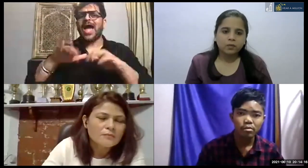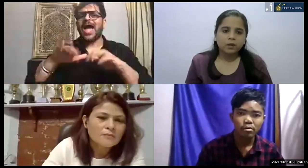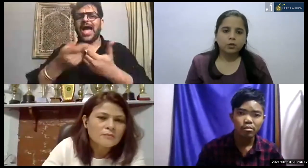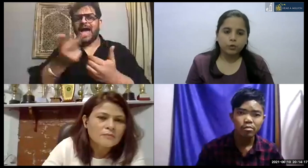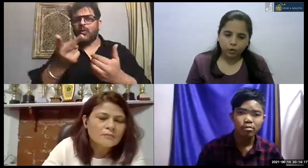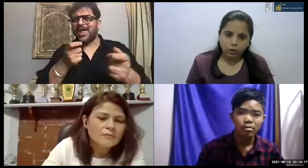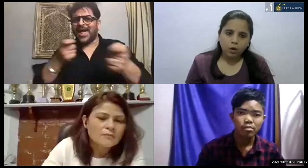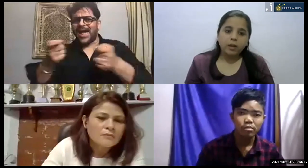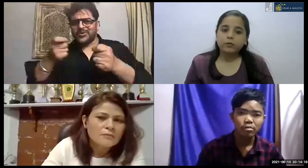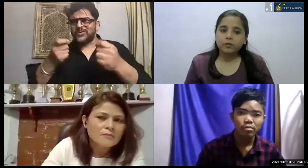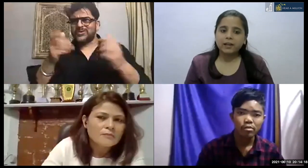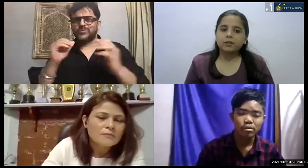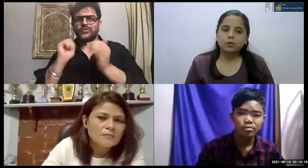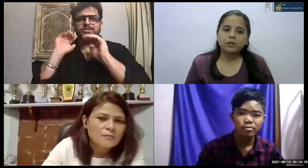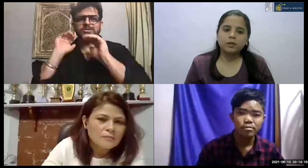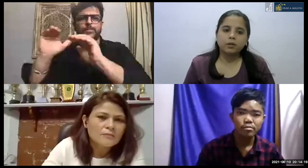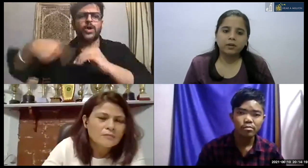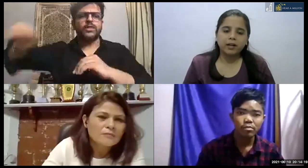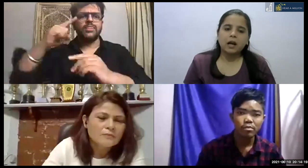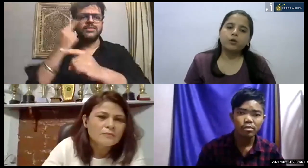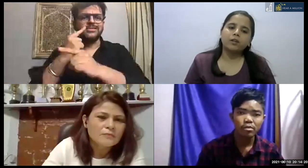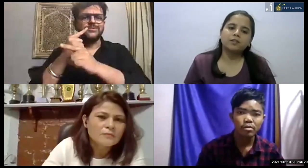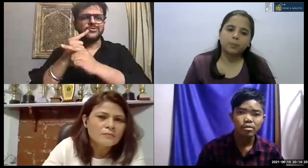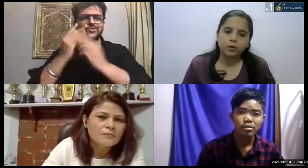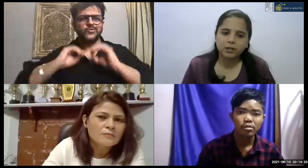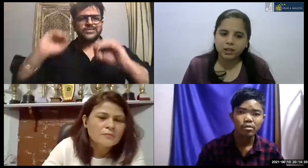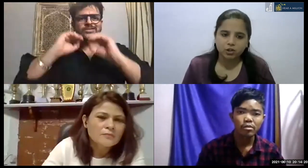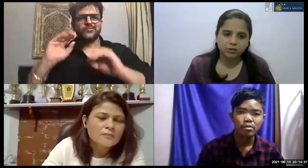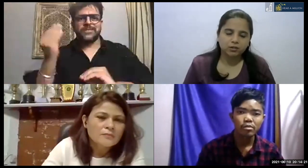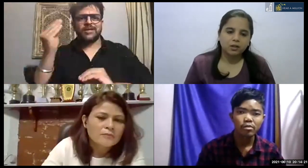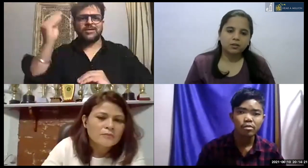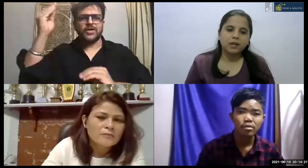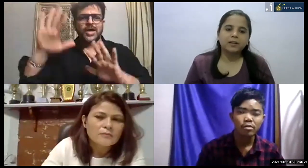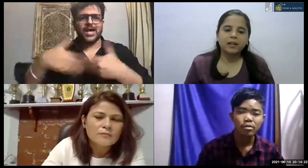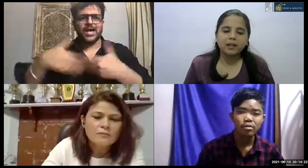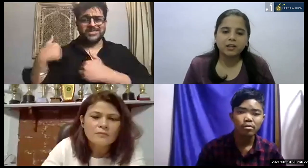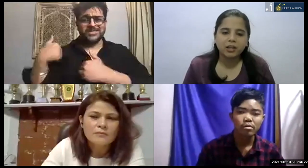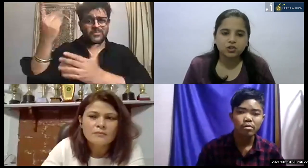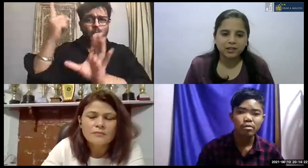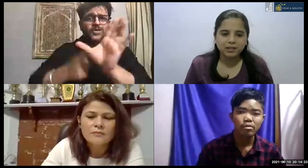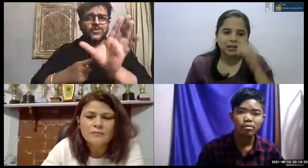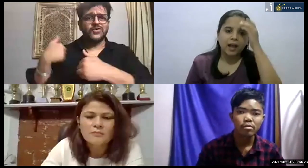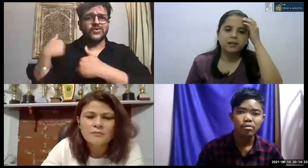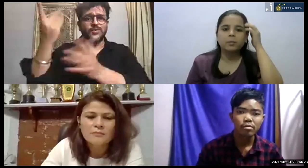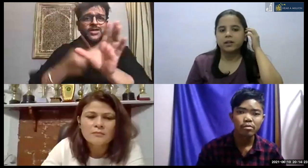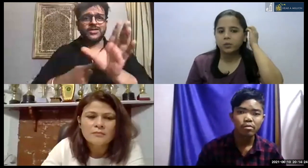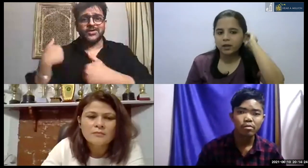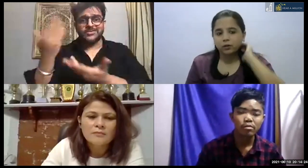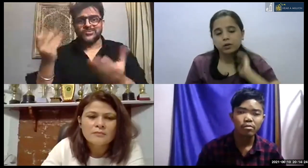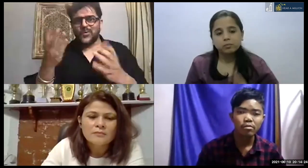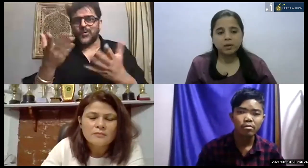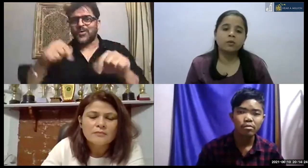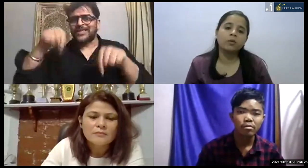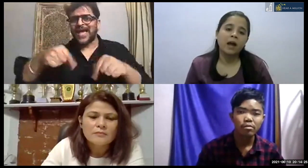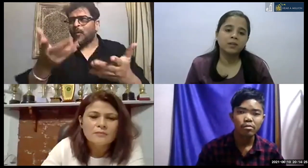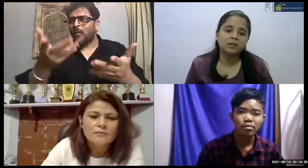online? No. If you feel like no, they were not ready, how you can support the teachers so that they can teach easily and in a better way?